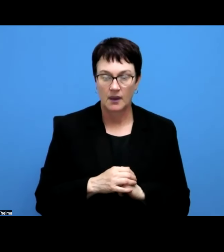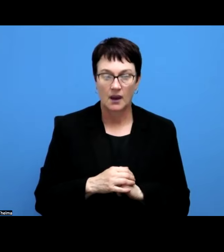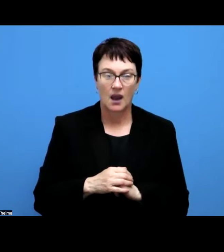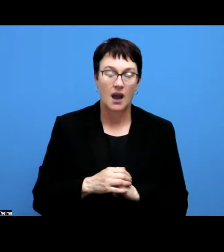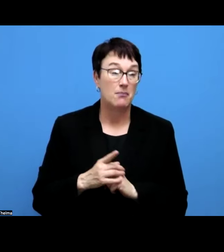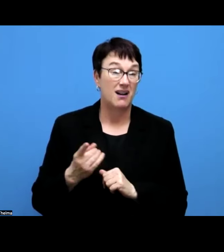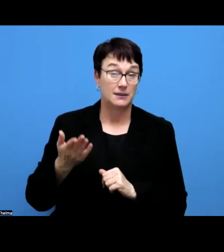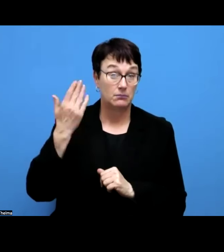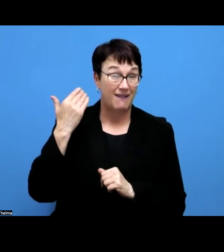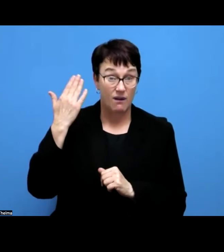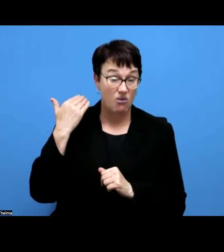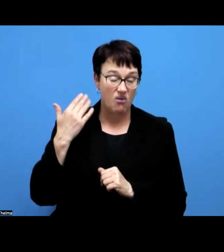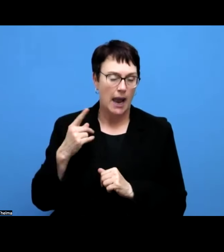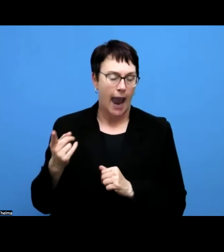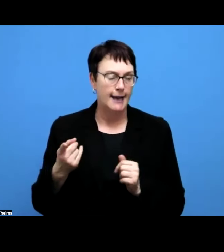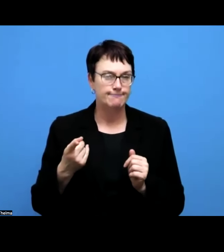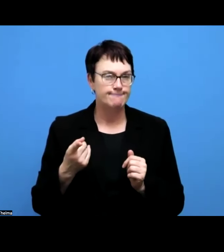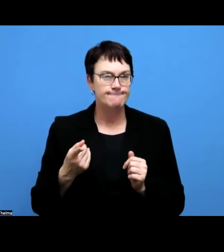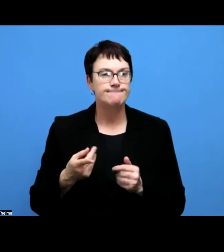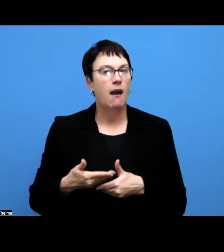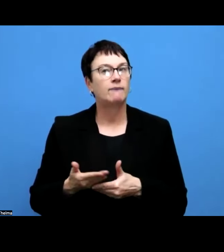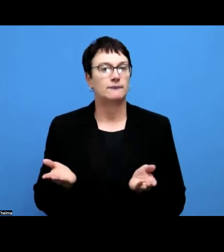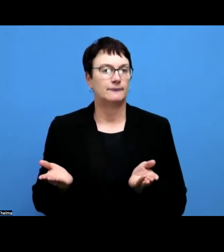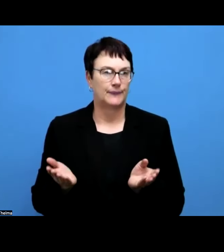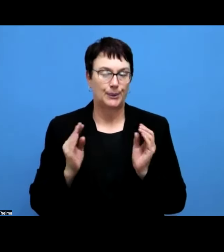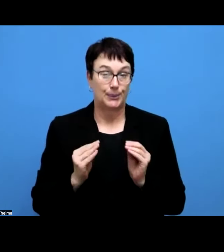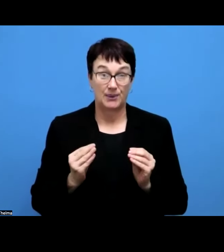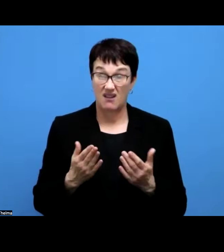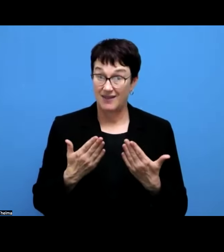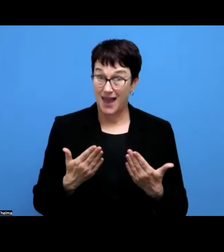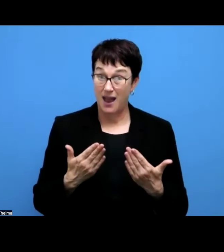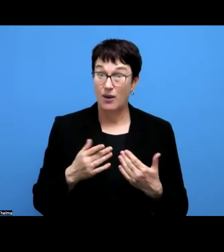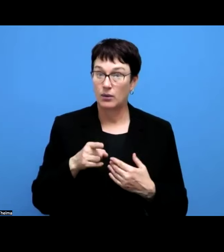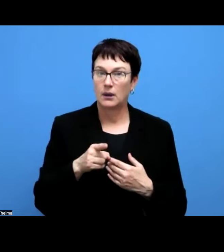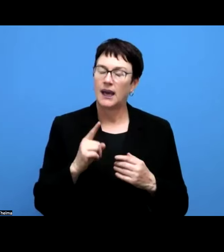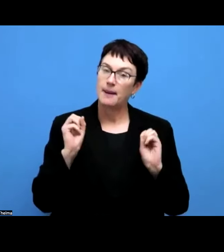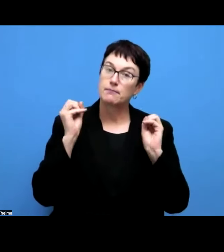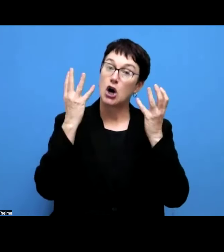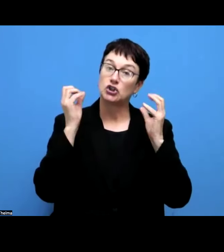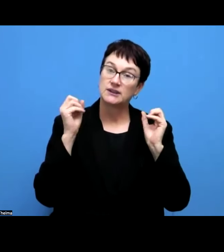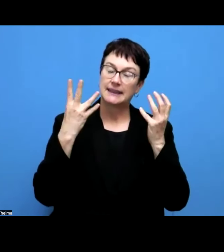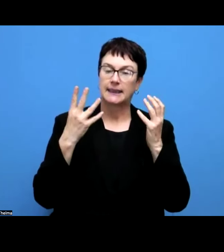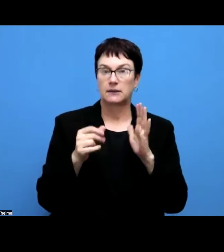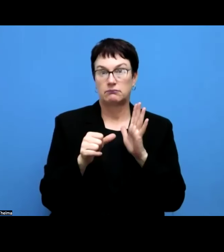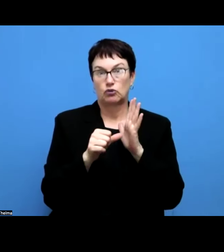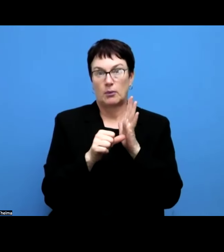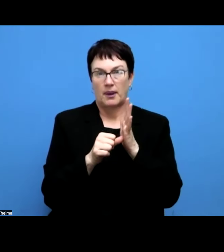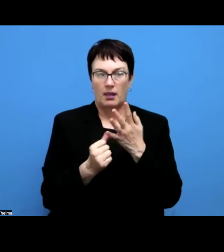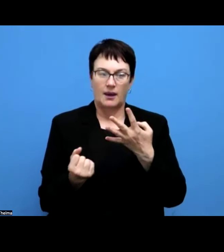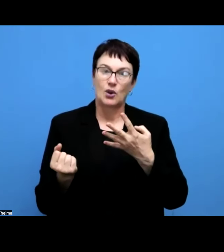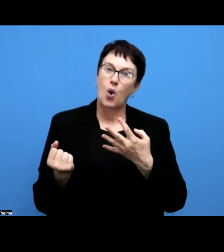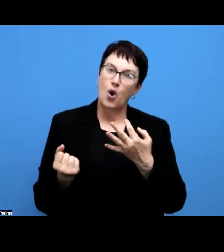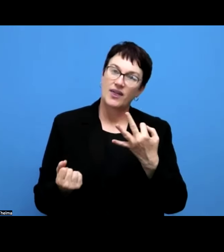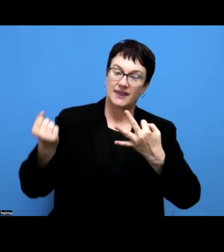easily available. So on emergency and chronic and critical illness fund, a large portion